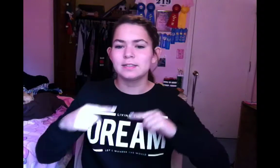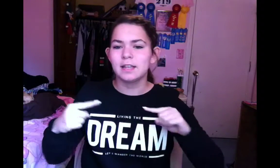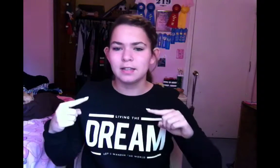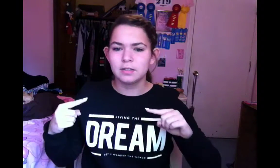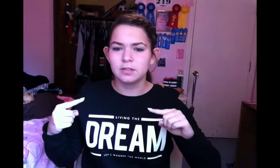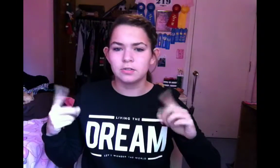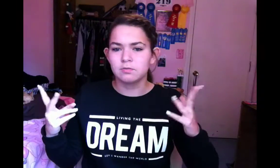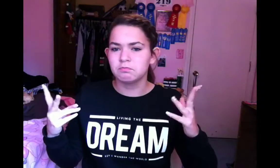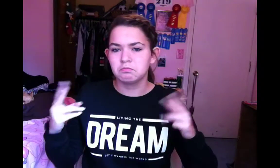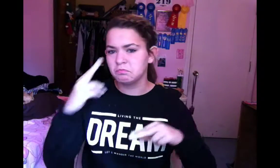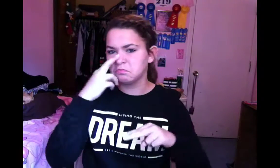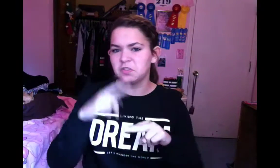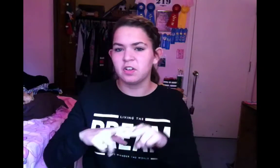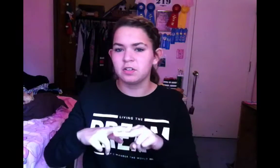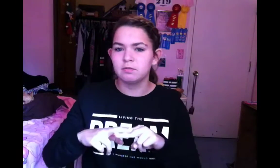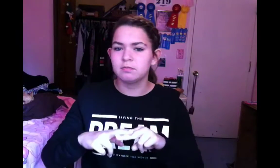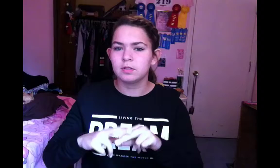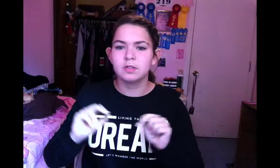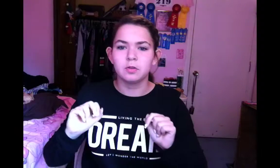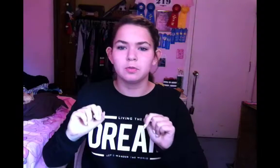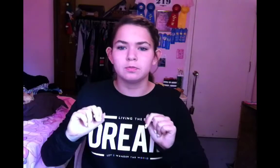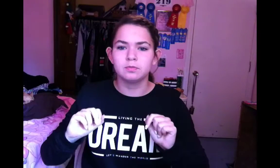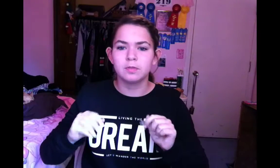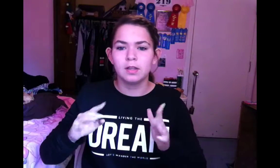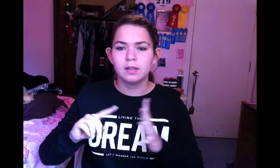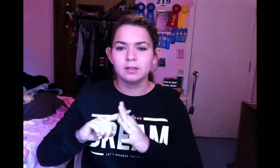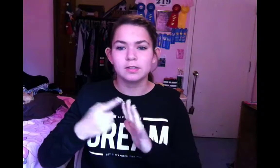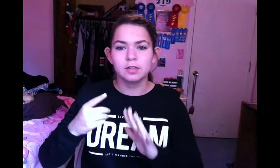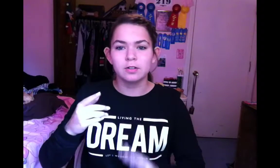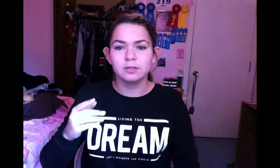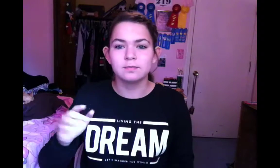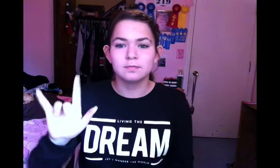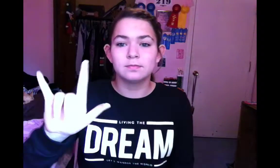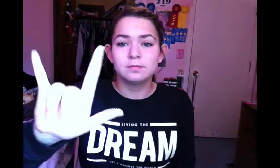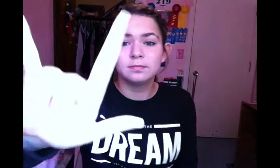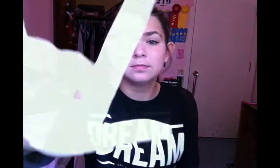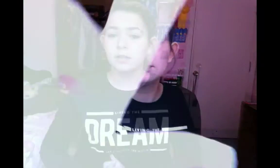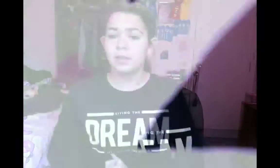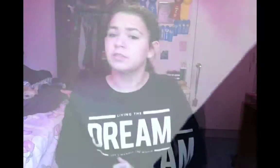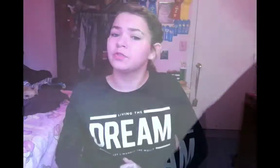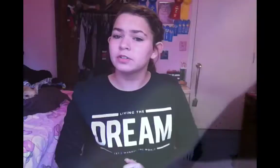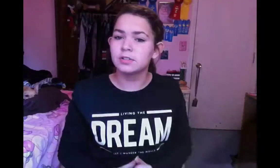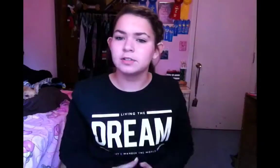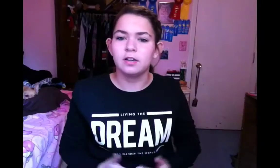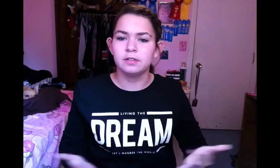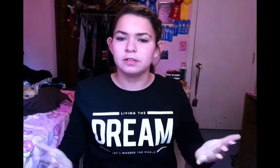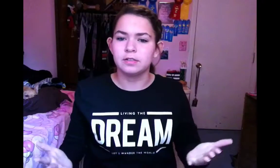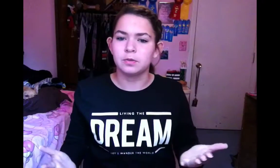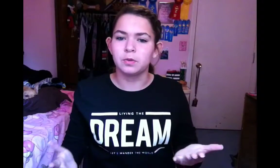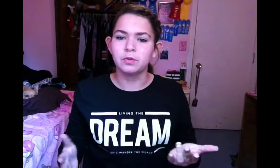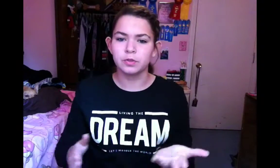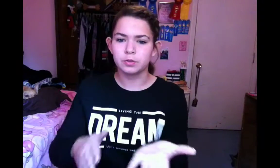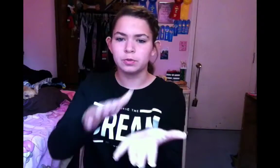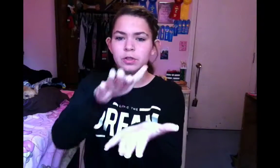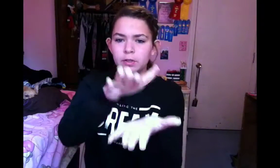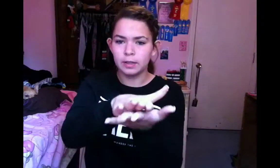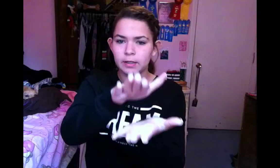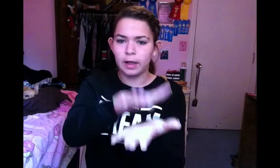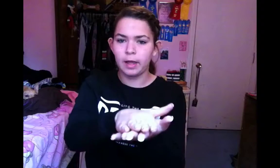So, for fun. So, let's started. Okay, so first is obviously school. For school you like clap.